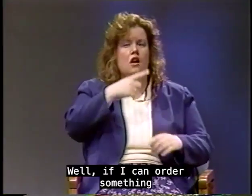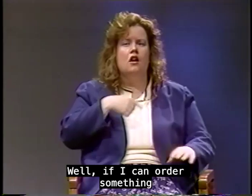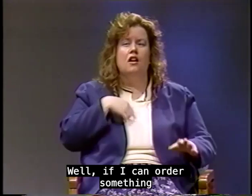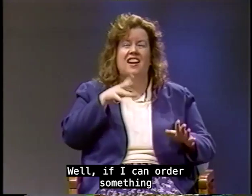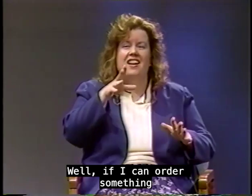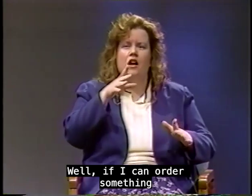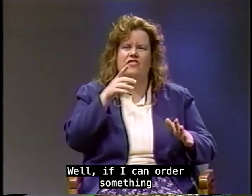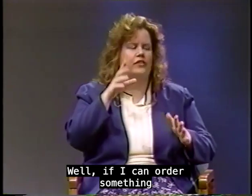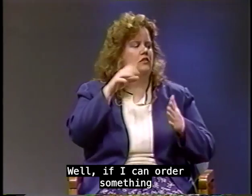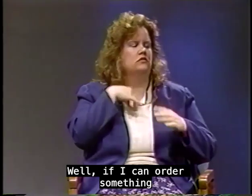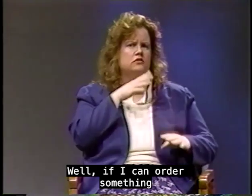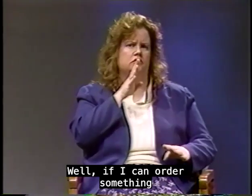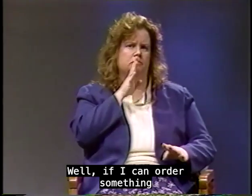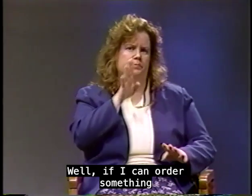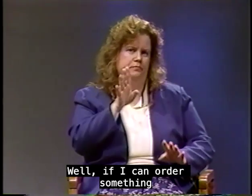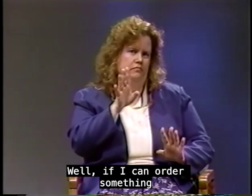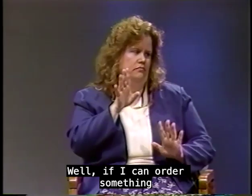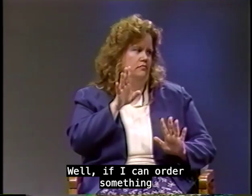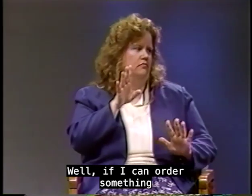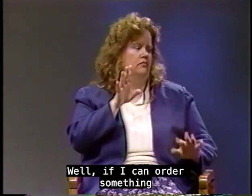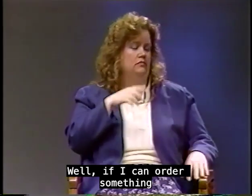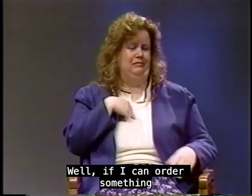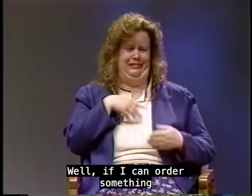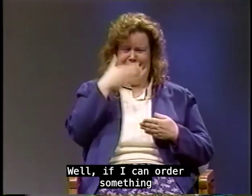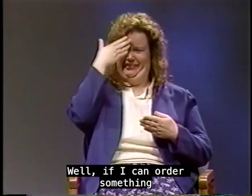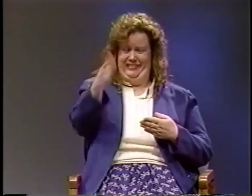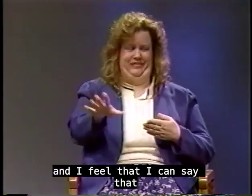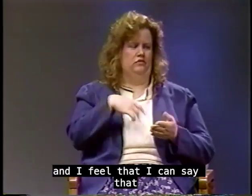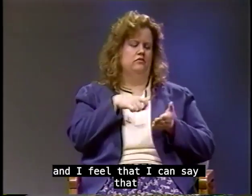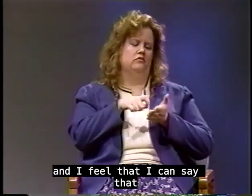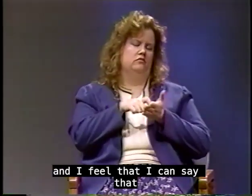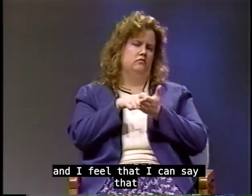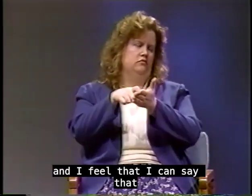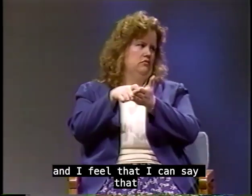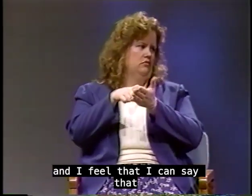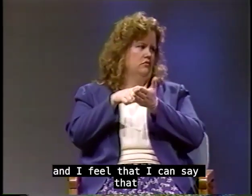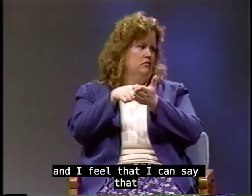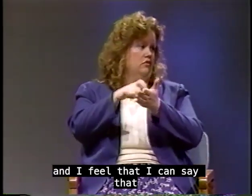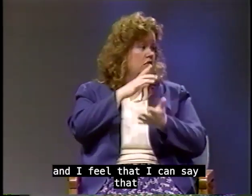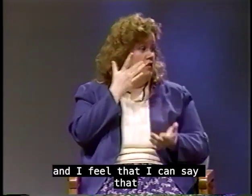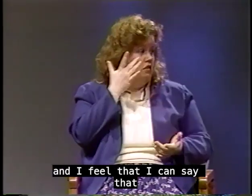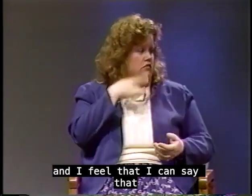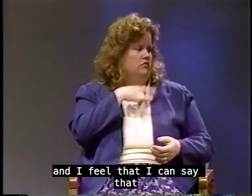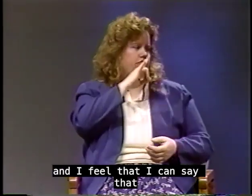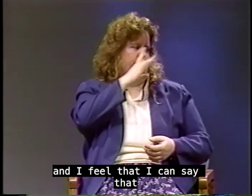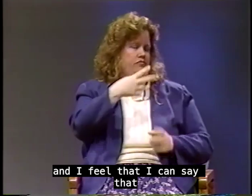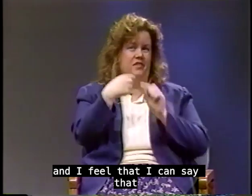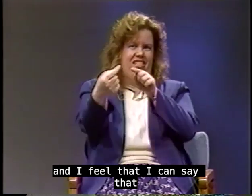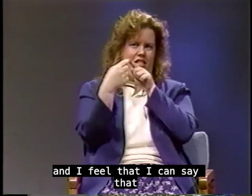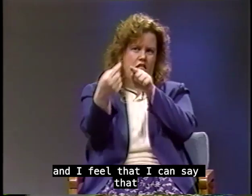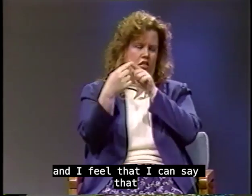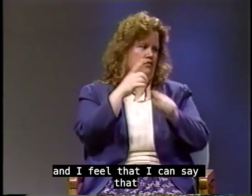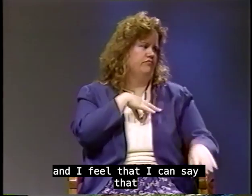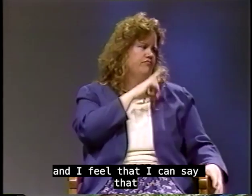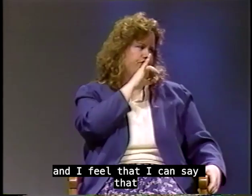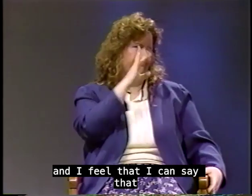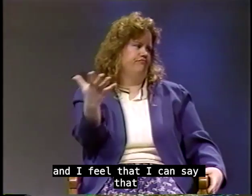Well, if I can order something in a restaurant and I feel that I can say that particular word